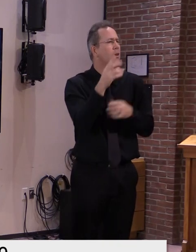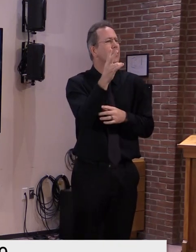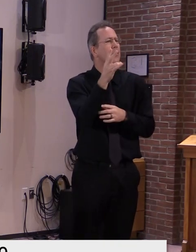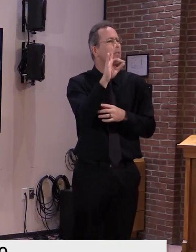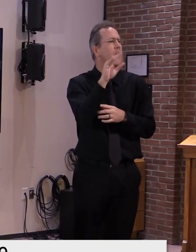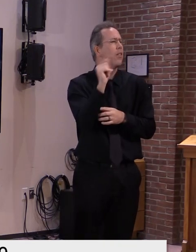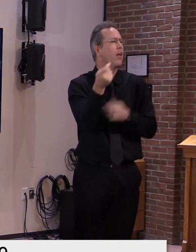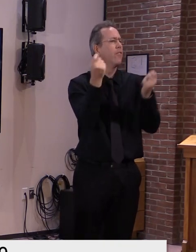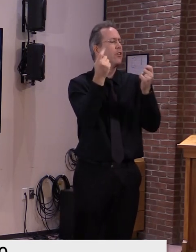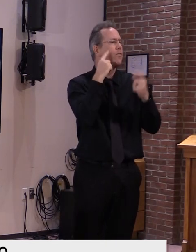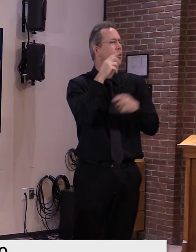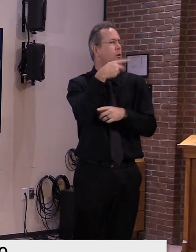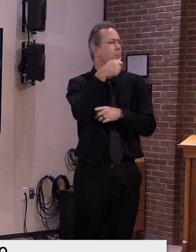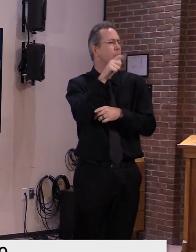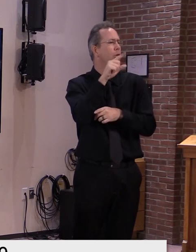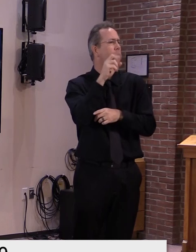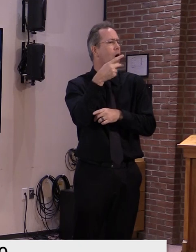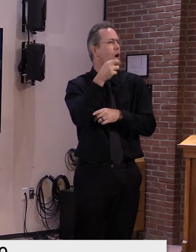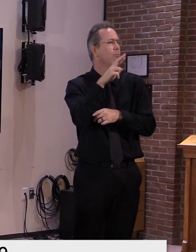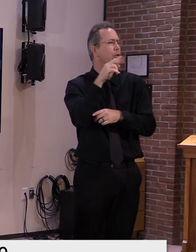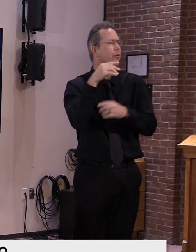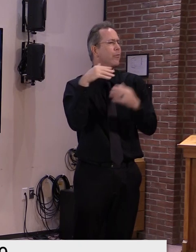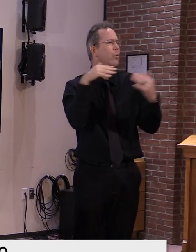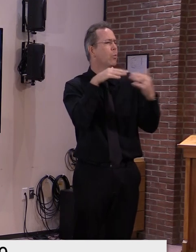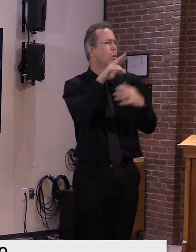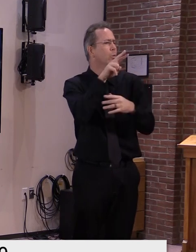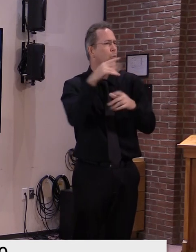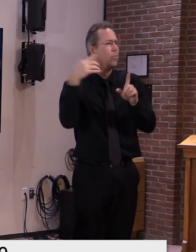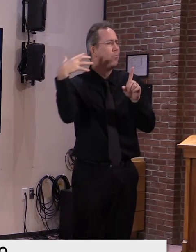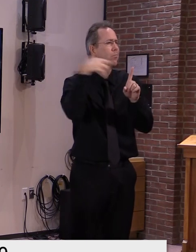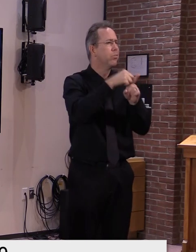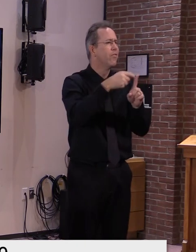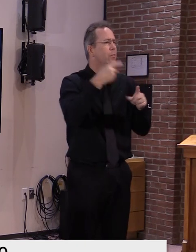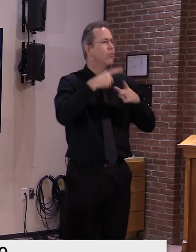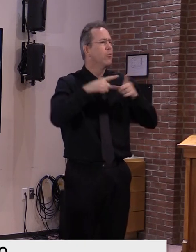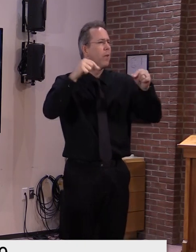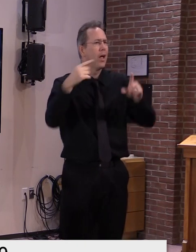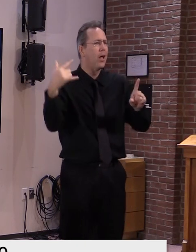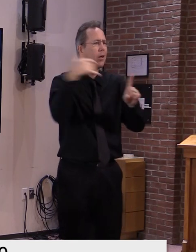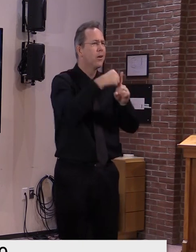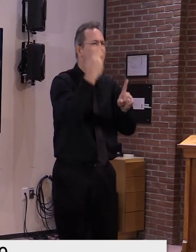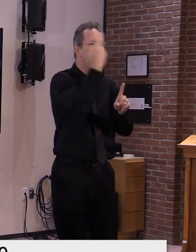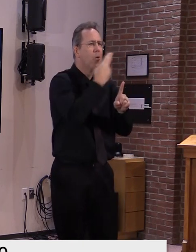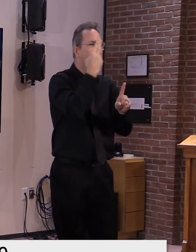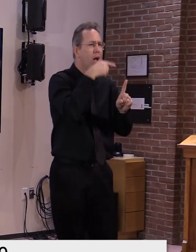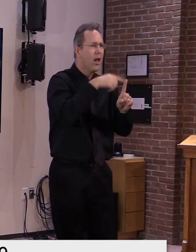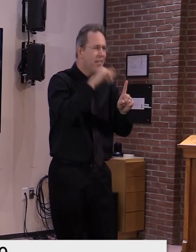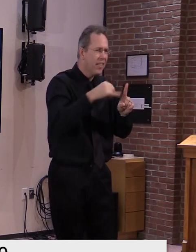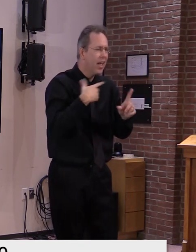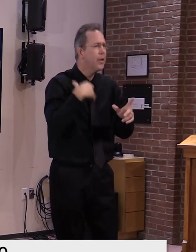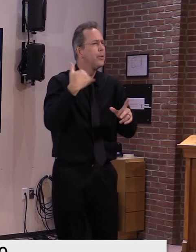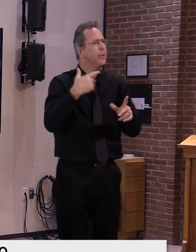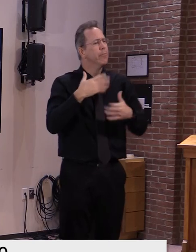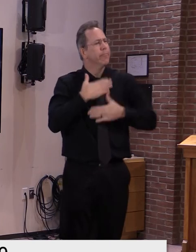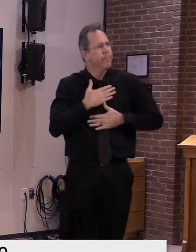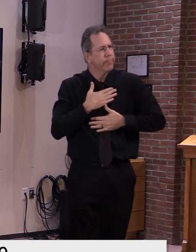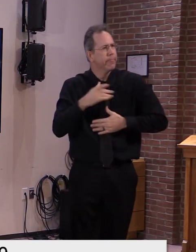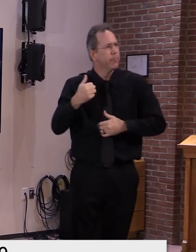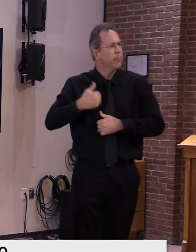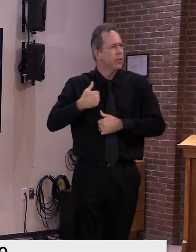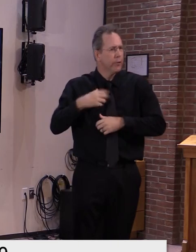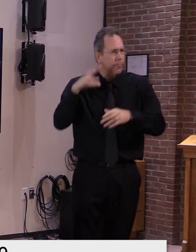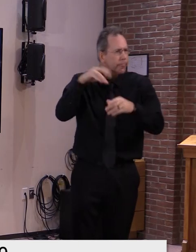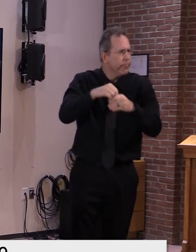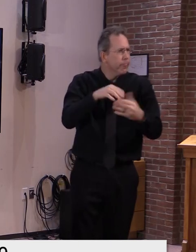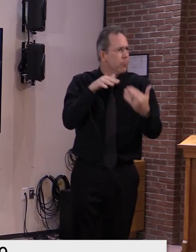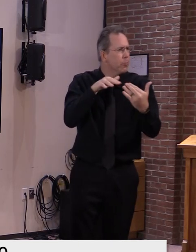the solemn date, we can learn the lessons and honor the legacy of the greatest generation. Their